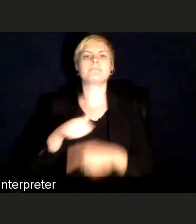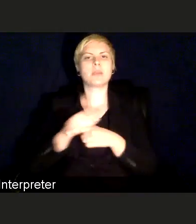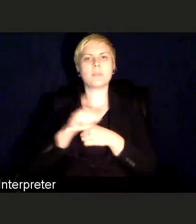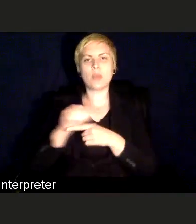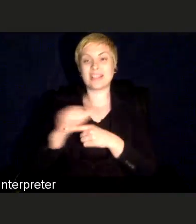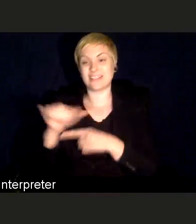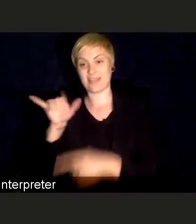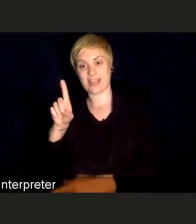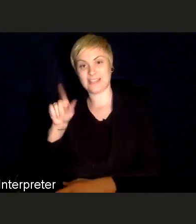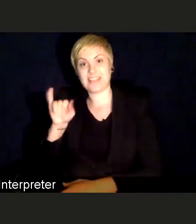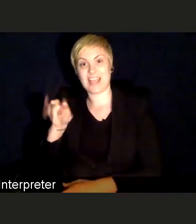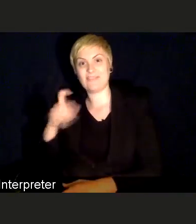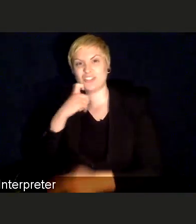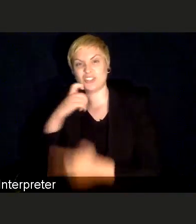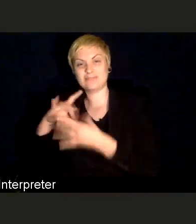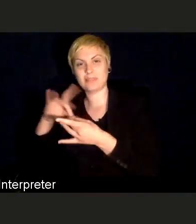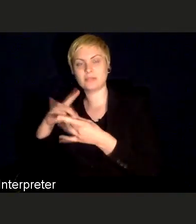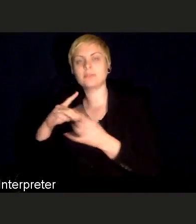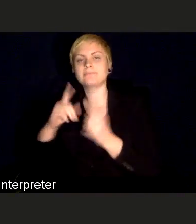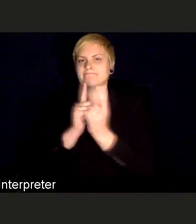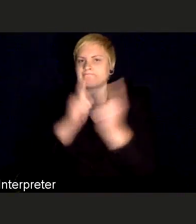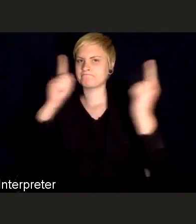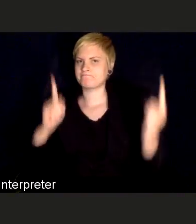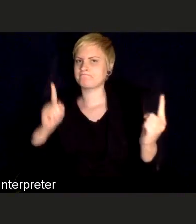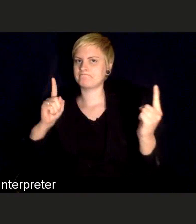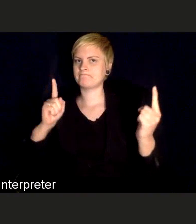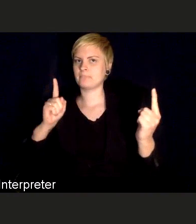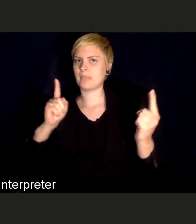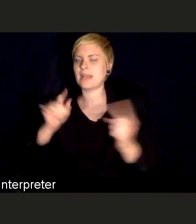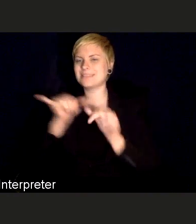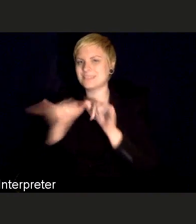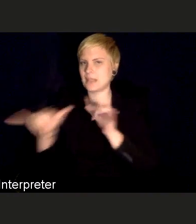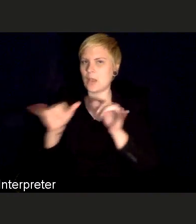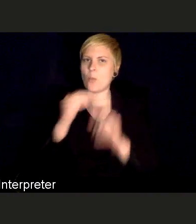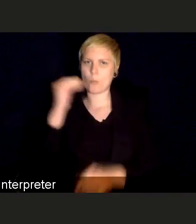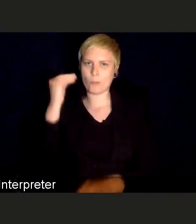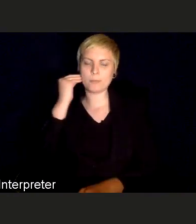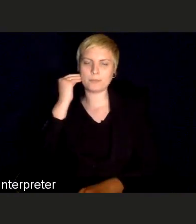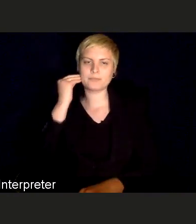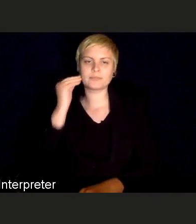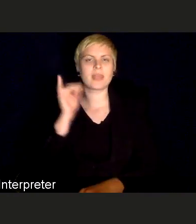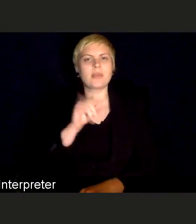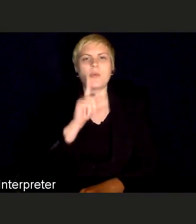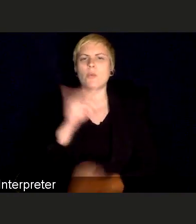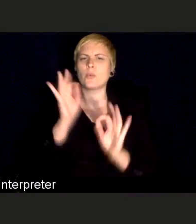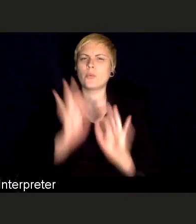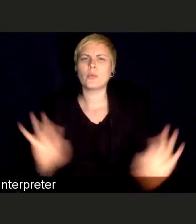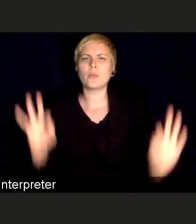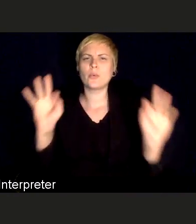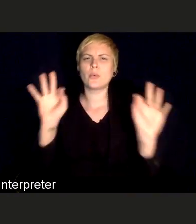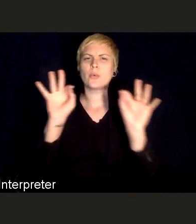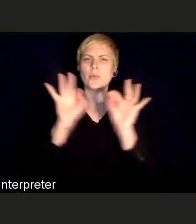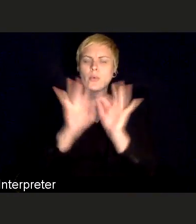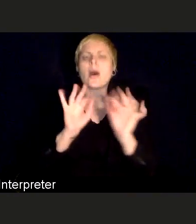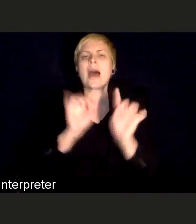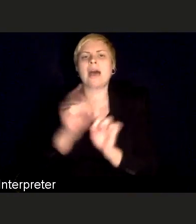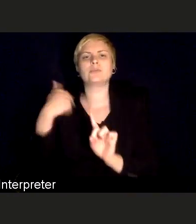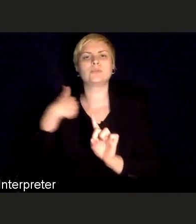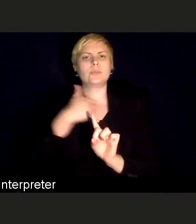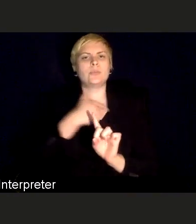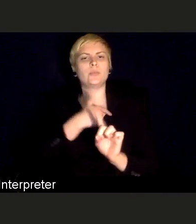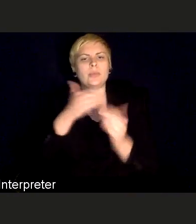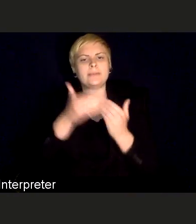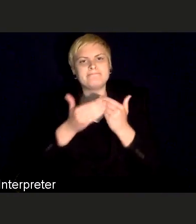said, social distancing and sheltering in place. That's going to be critical for us as we move forward to fight